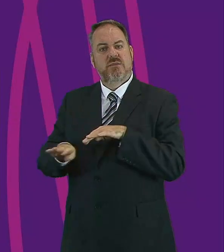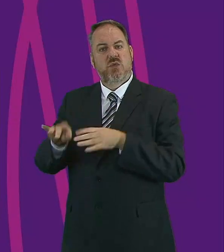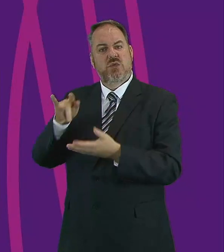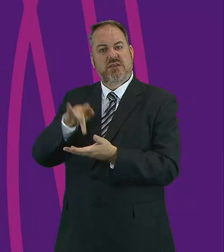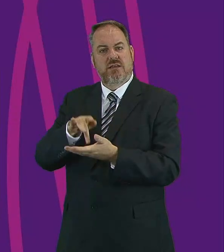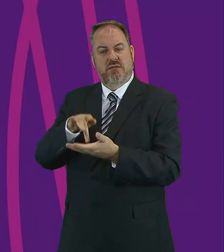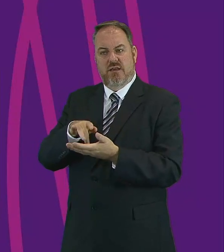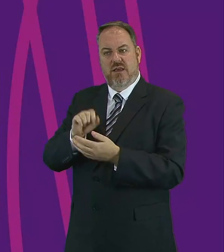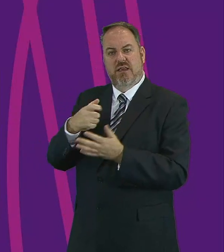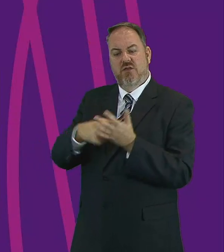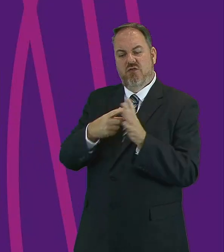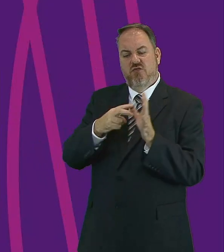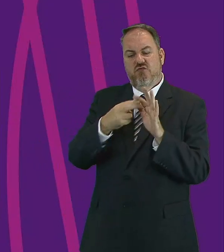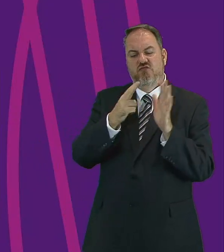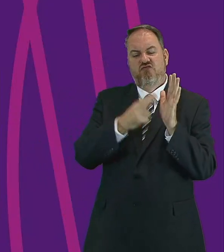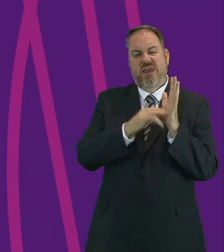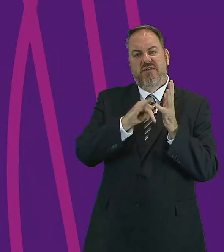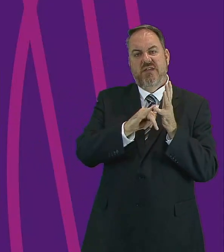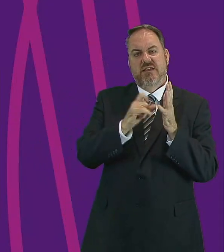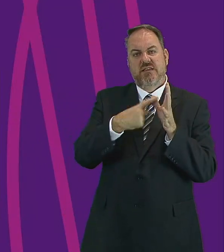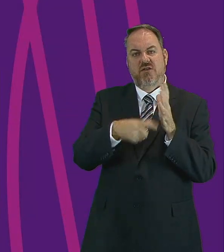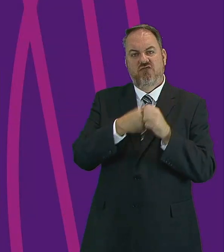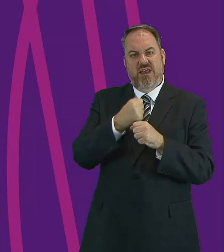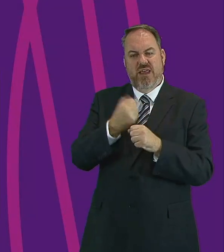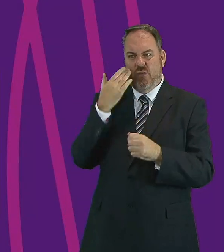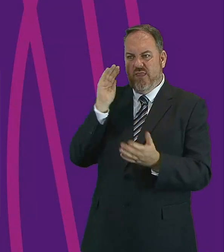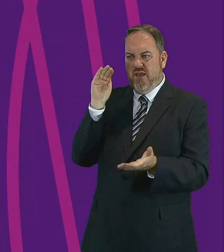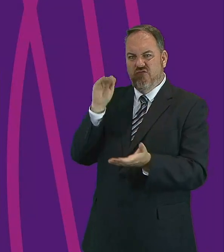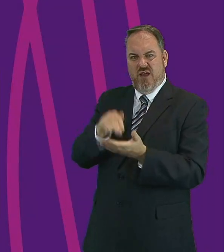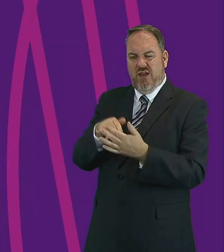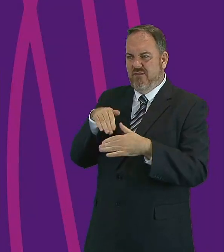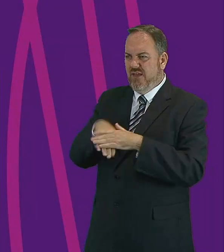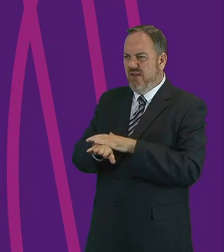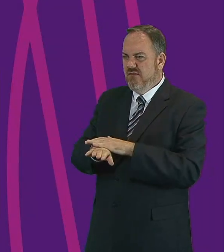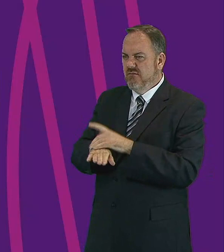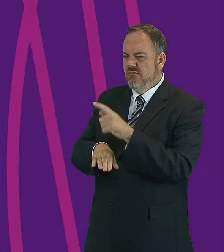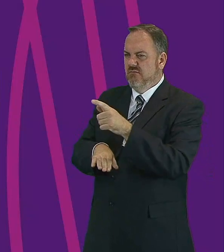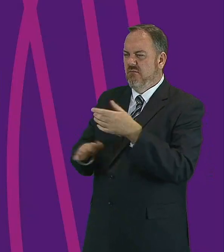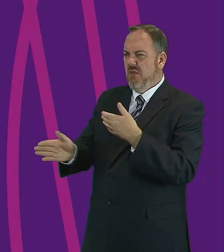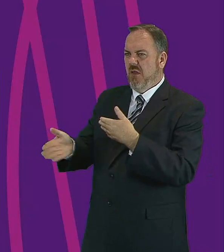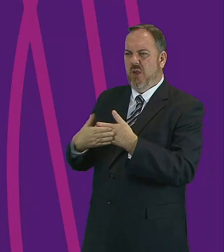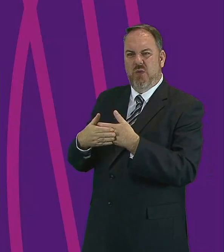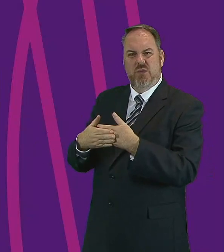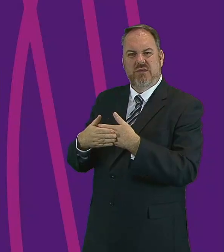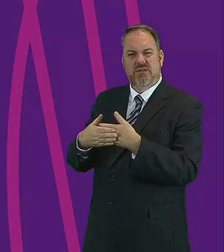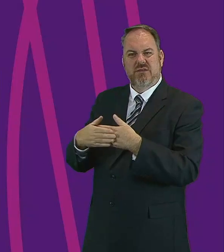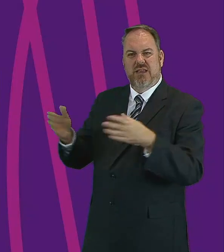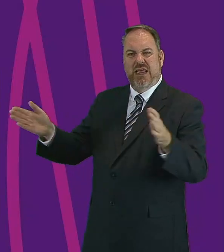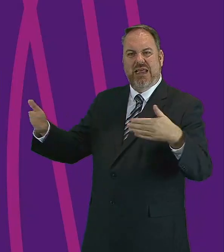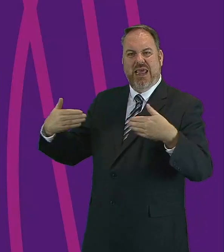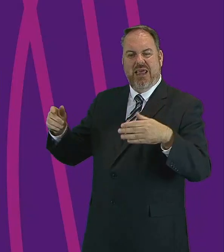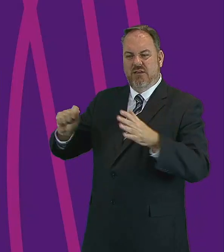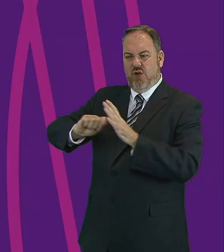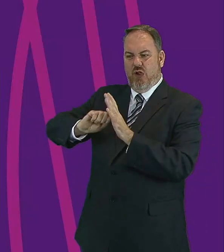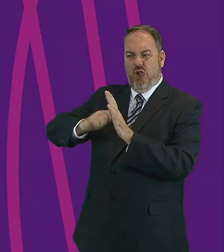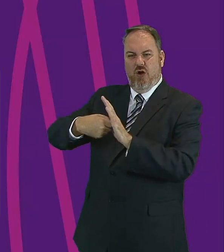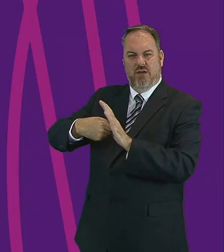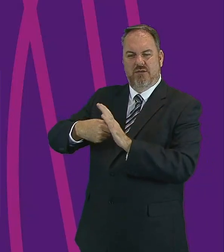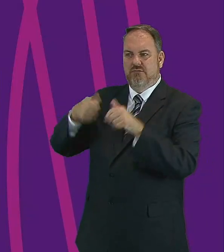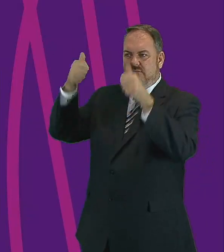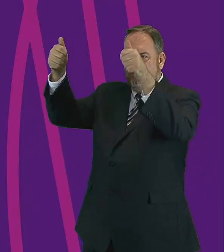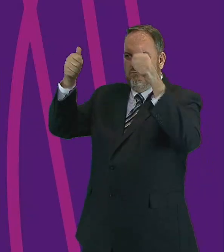Ravenscraig. They arrived to find the site closed. Indeed, the gates were padlocked with no signage and